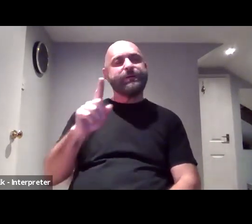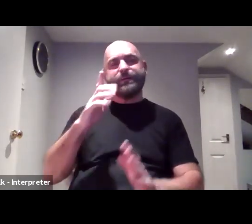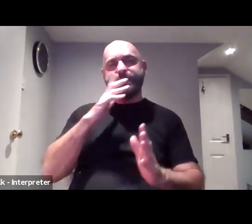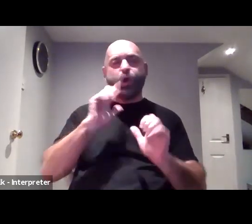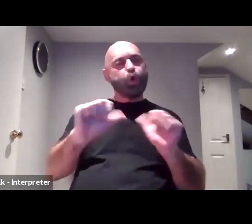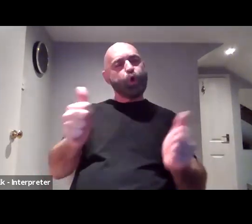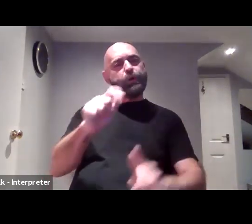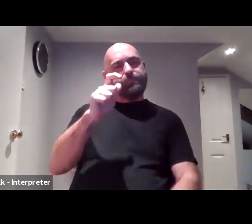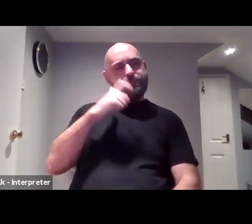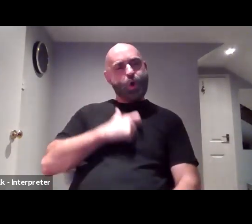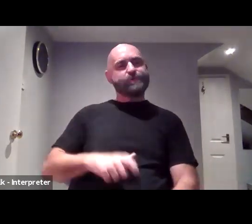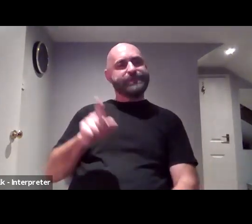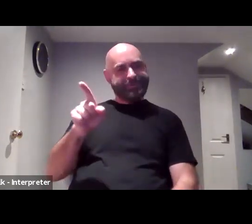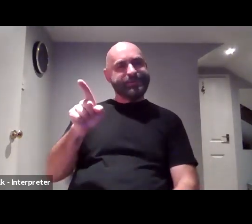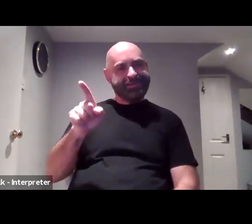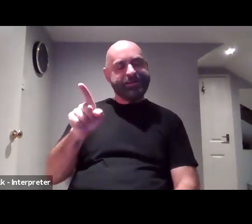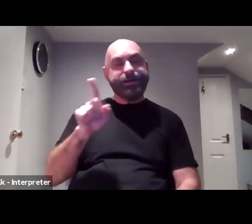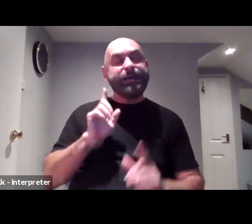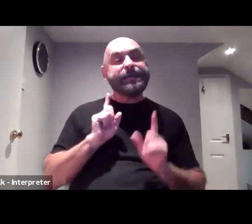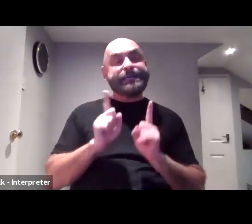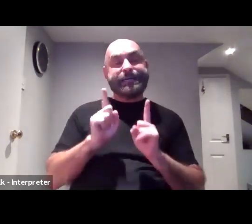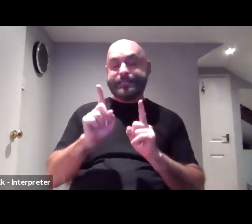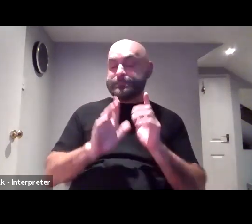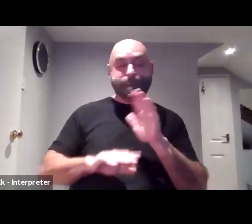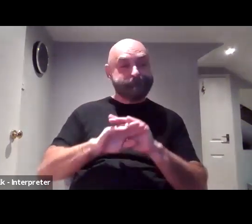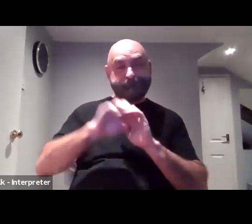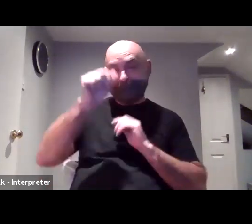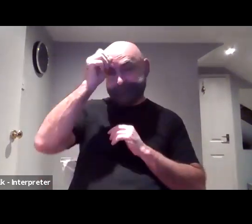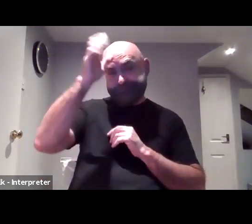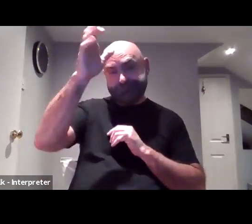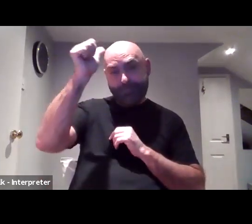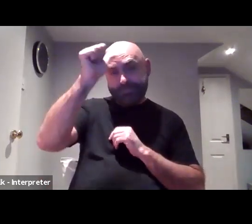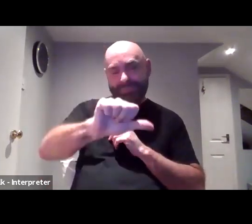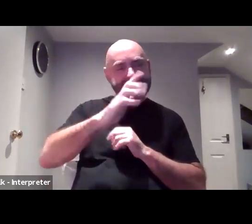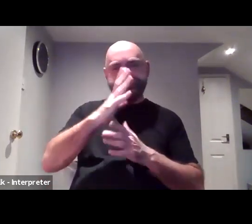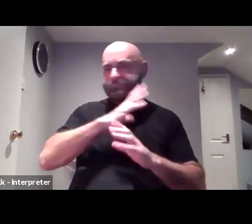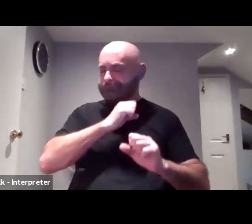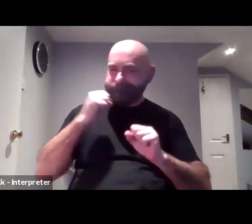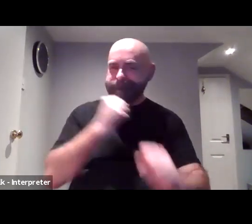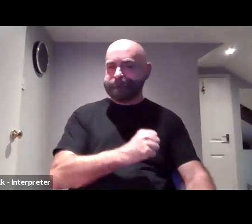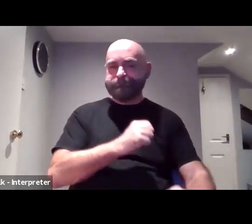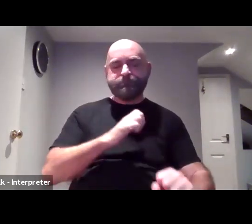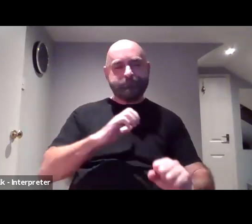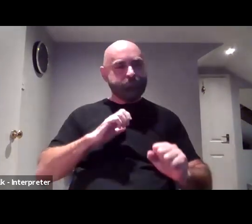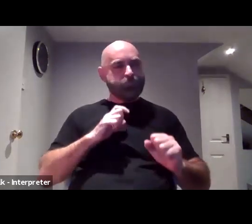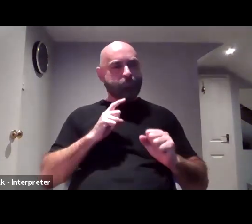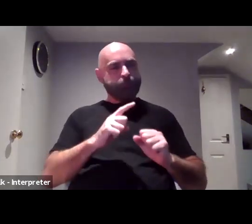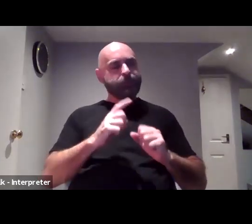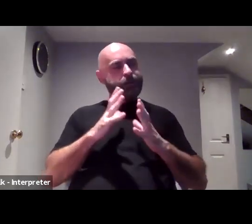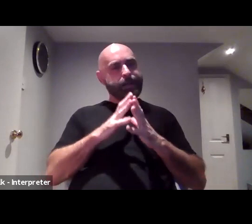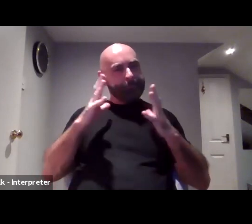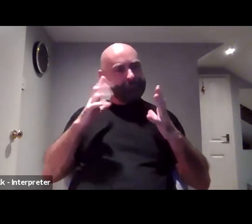good person. His absolute brilliance is totally committed to what is arguably the